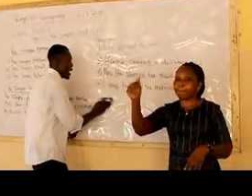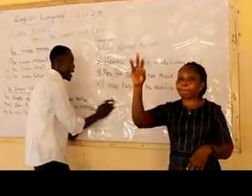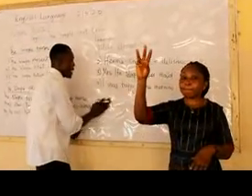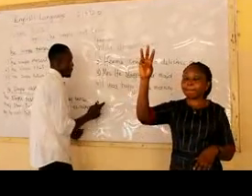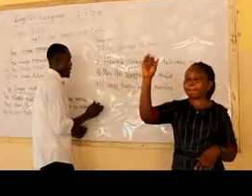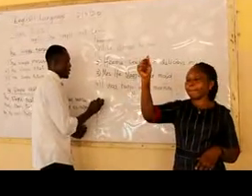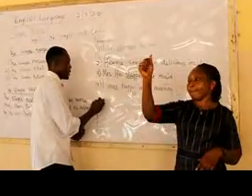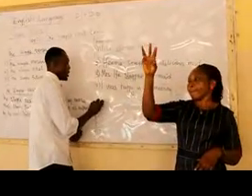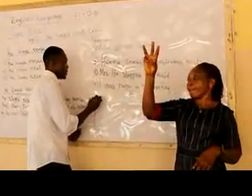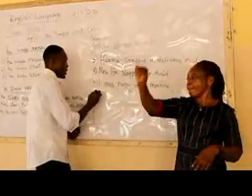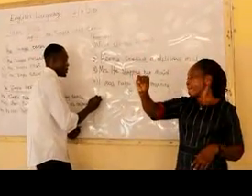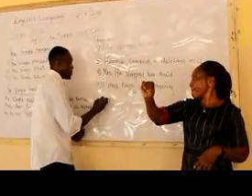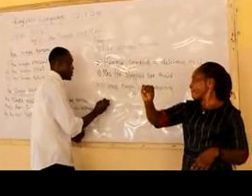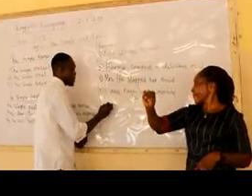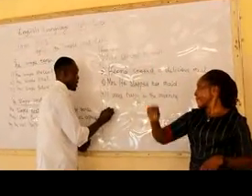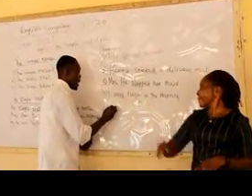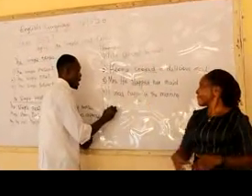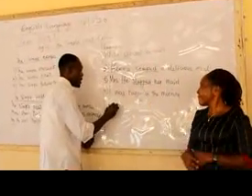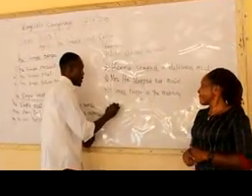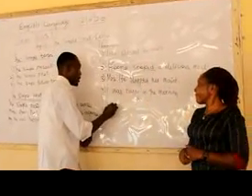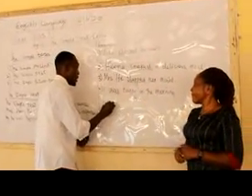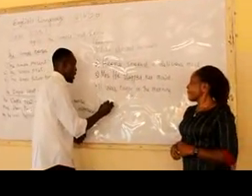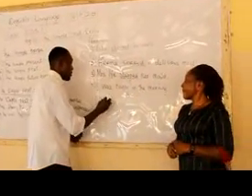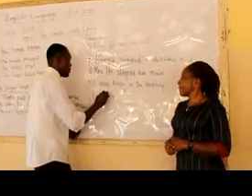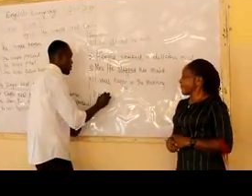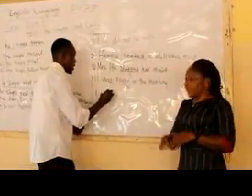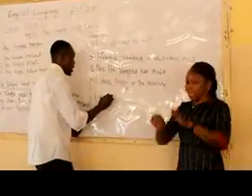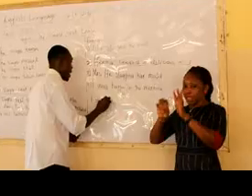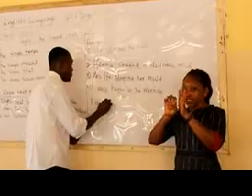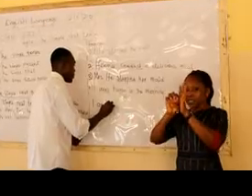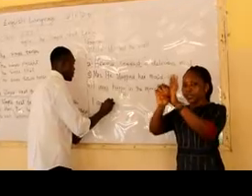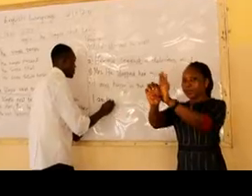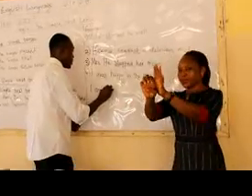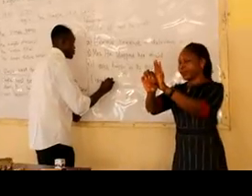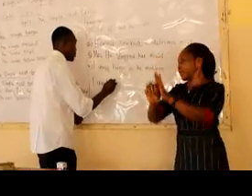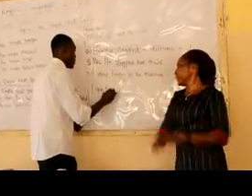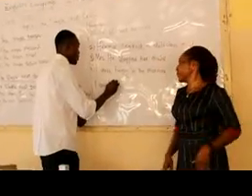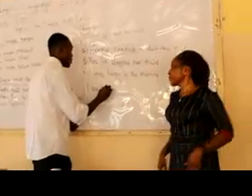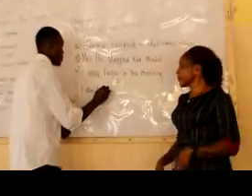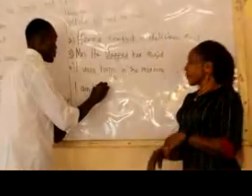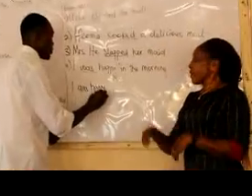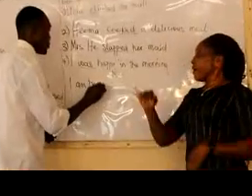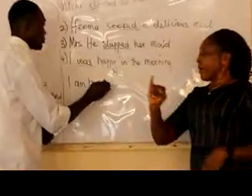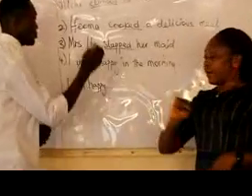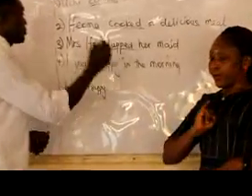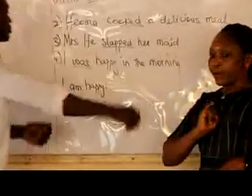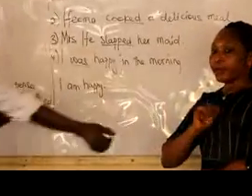If we have a sentence that reads, I am happy,